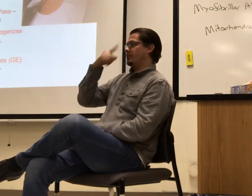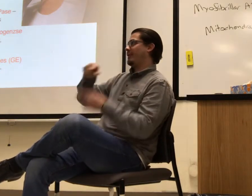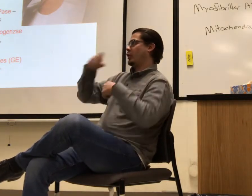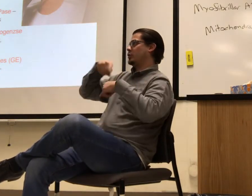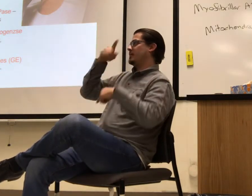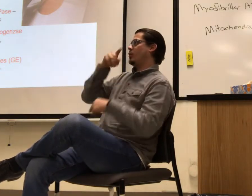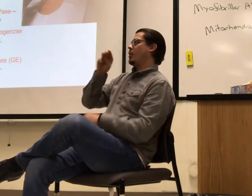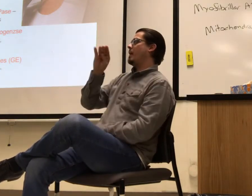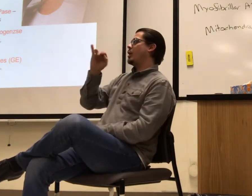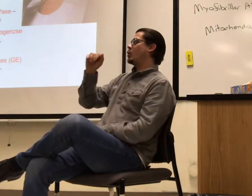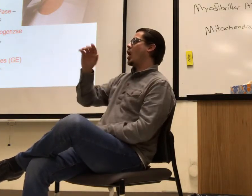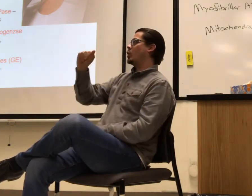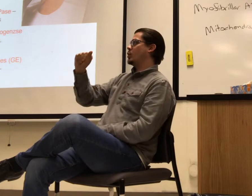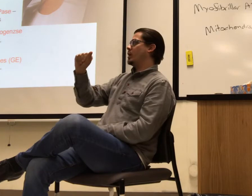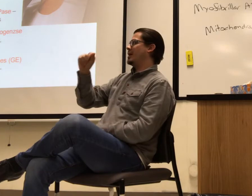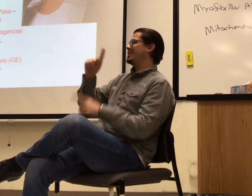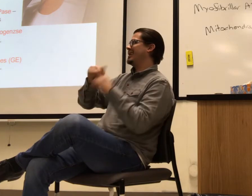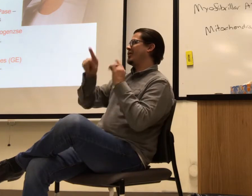property, right?